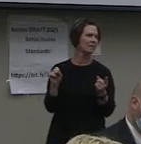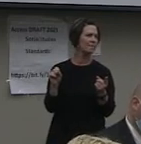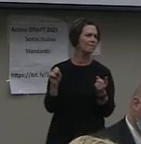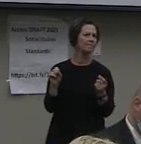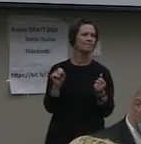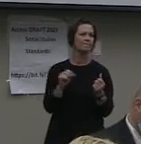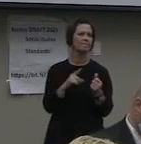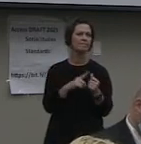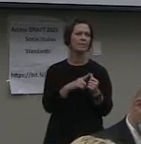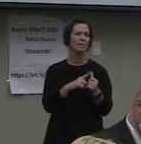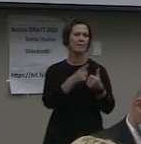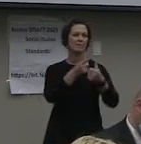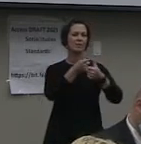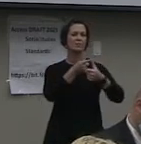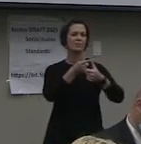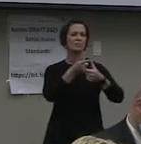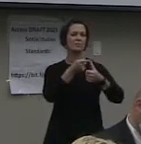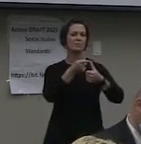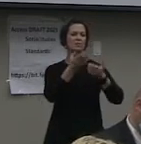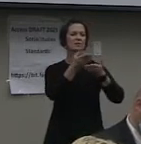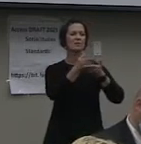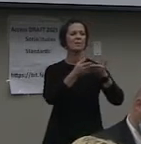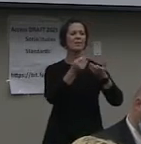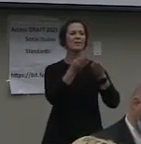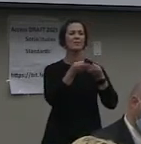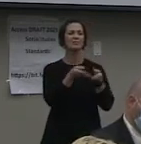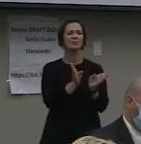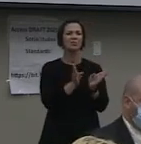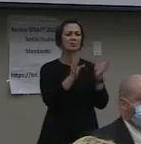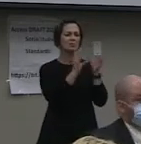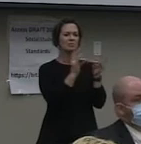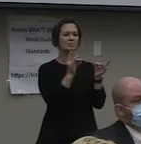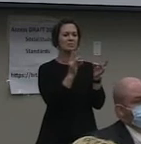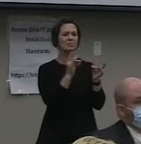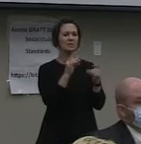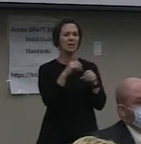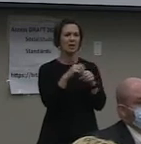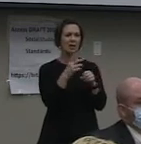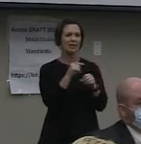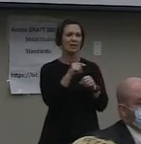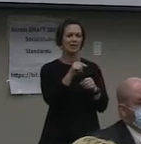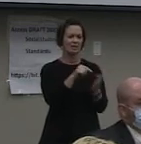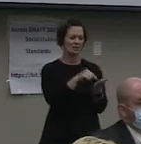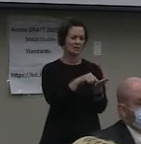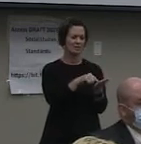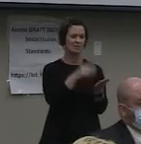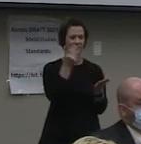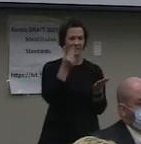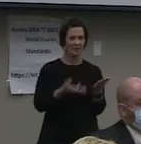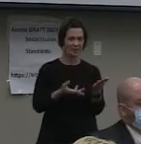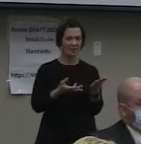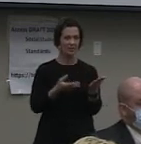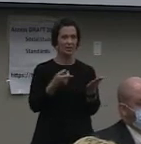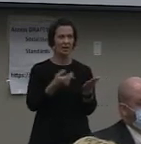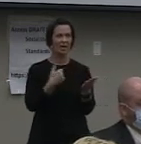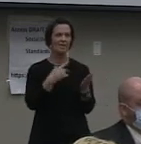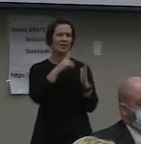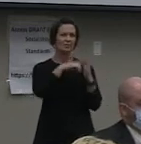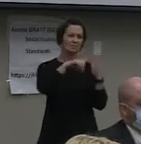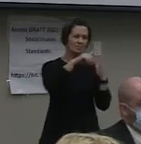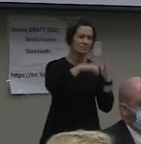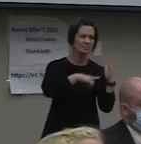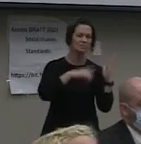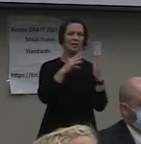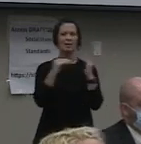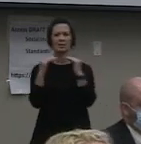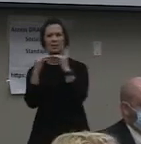First, a comment just on some of the general references in the materials. There's a lot of discussion about discrimination and equity and things